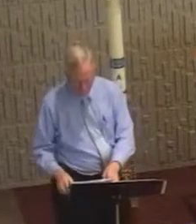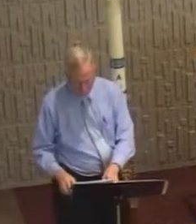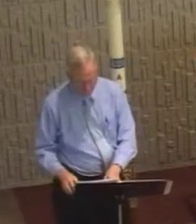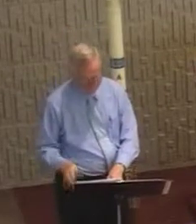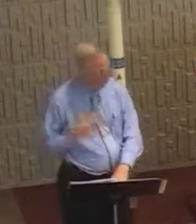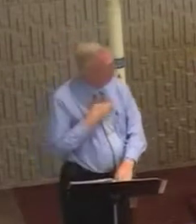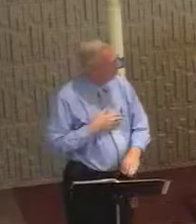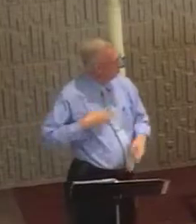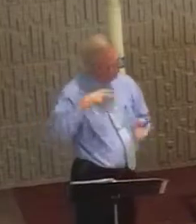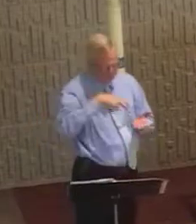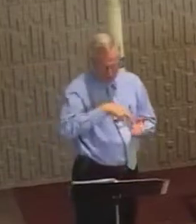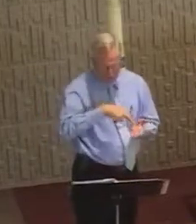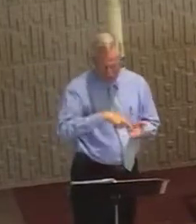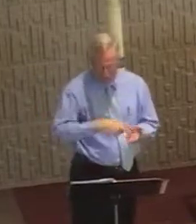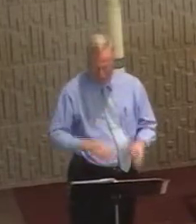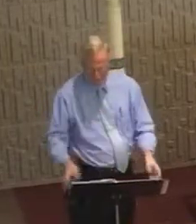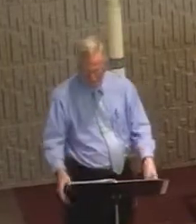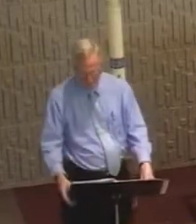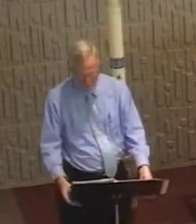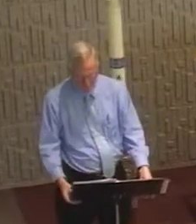Please stand.